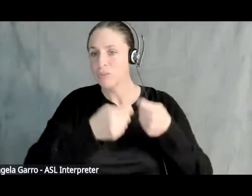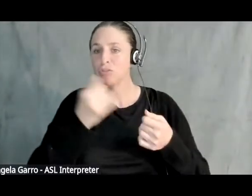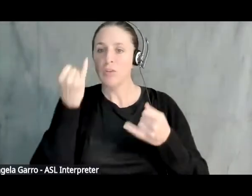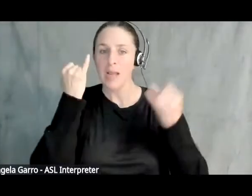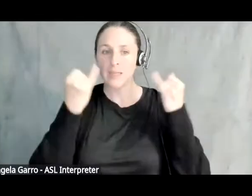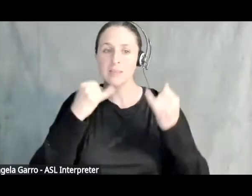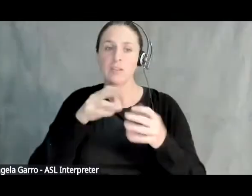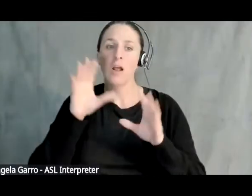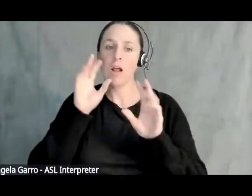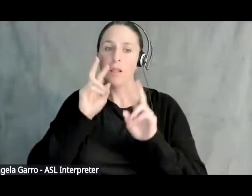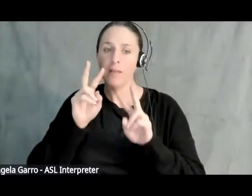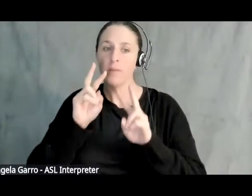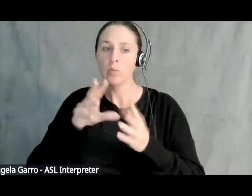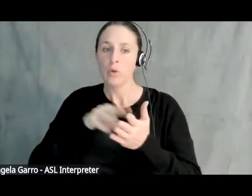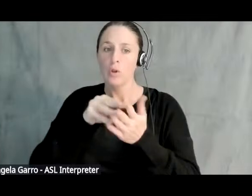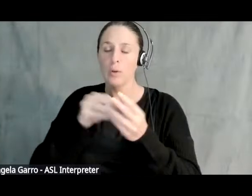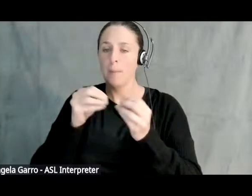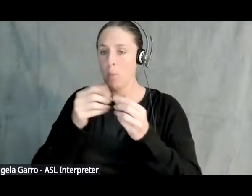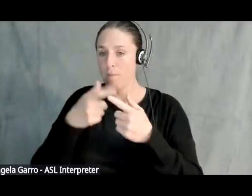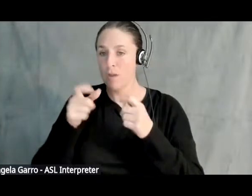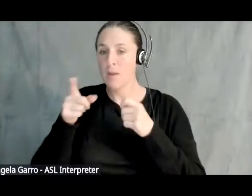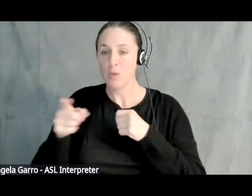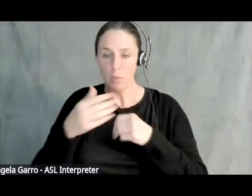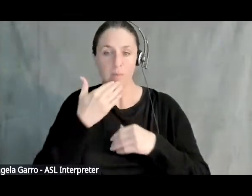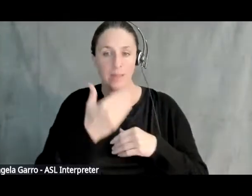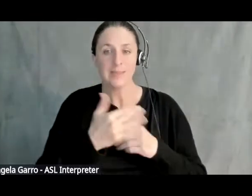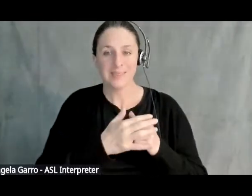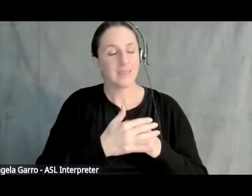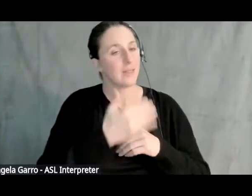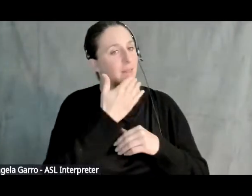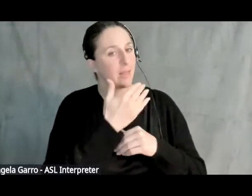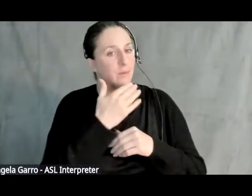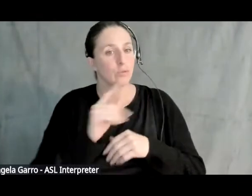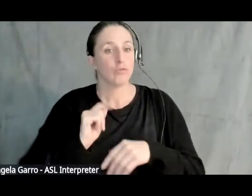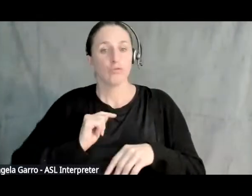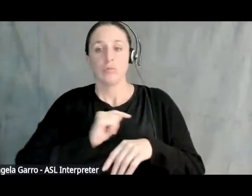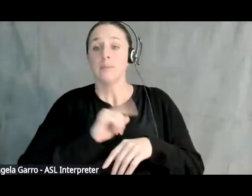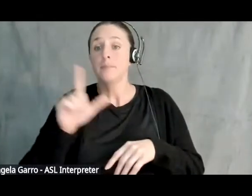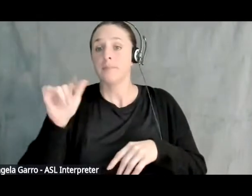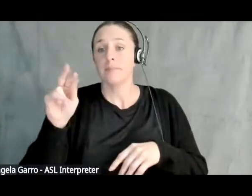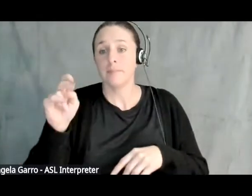you. Thanks. Thank you. Trustee Land.